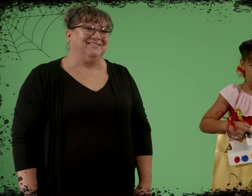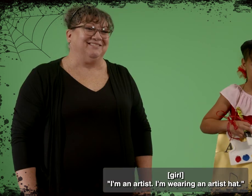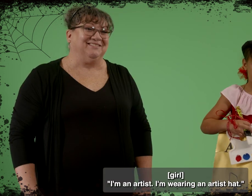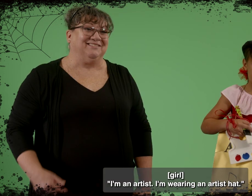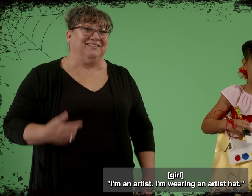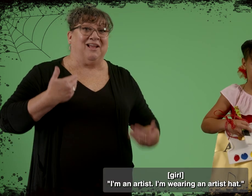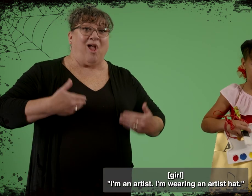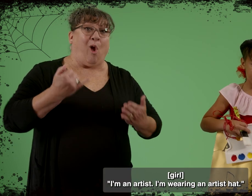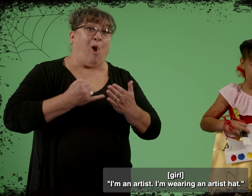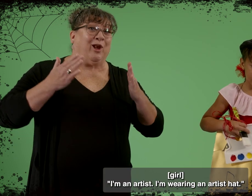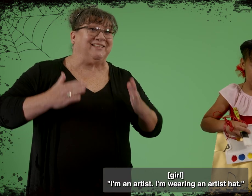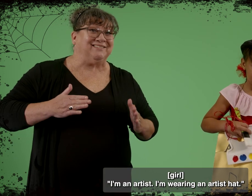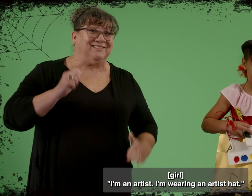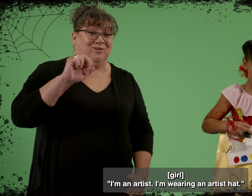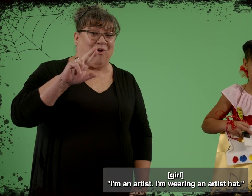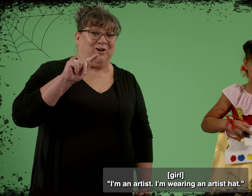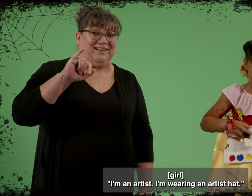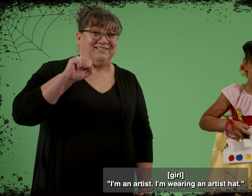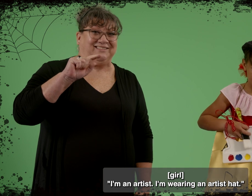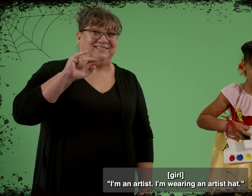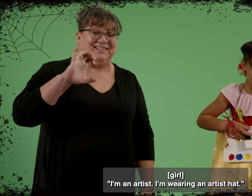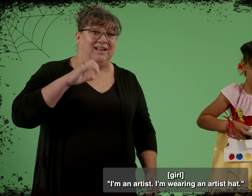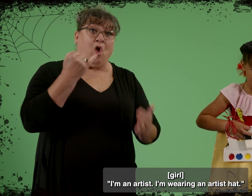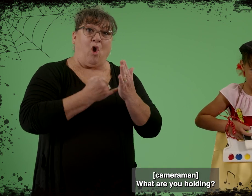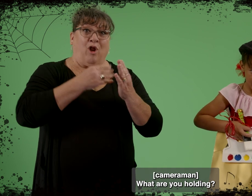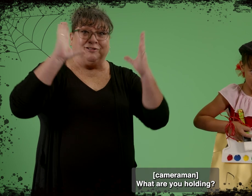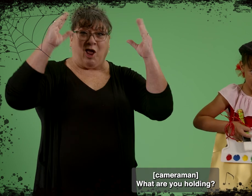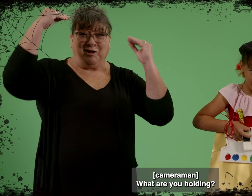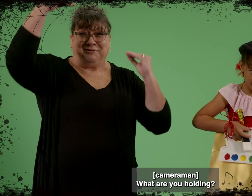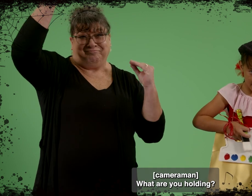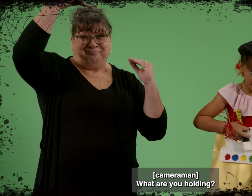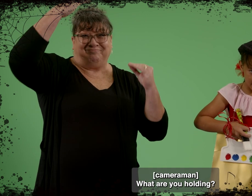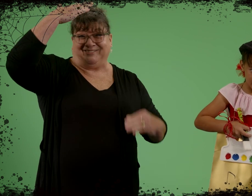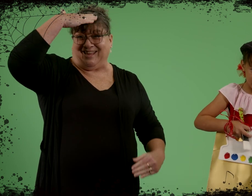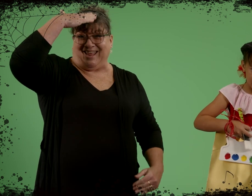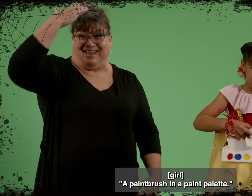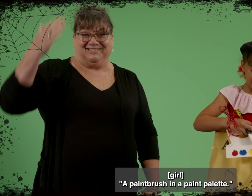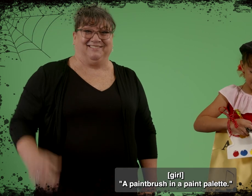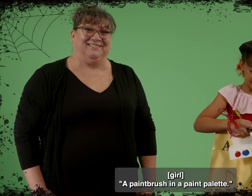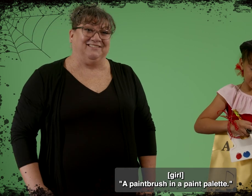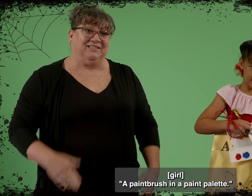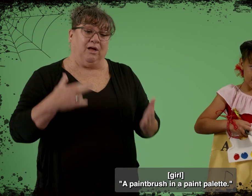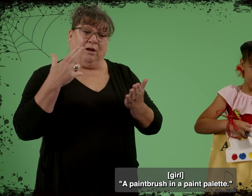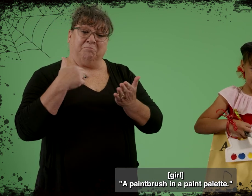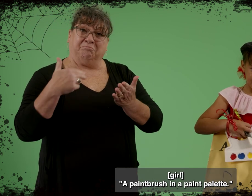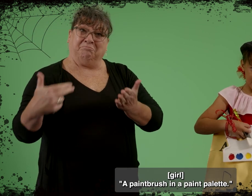I'm an artist. I'm wearing an artist hat. What are you holding? Paintbrush and a paint